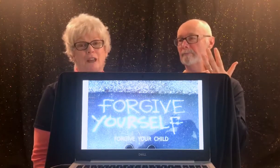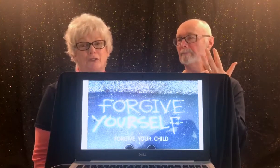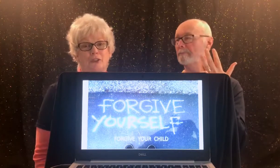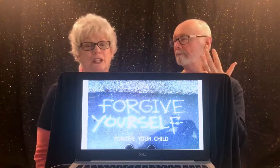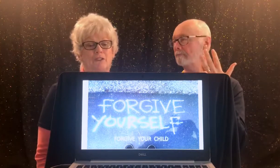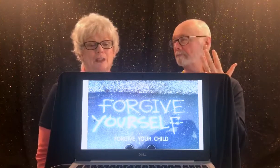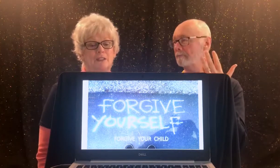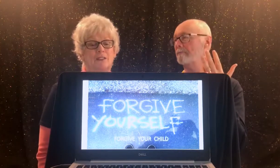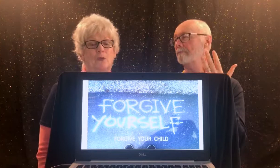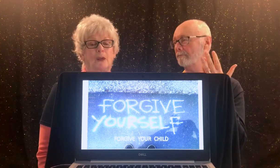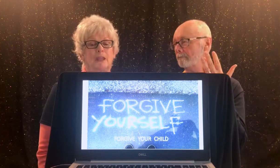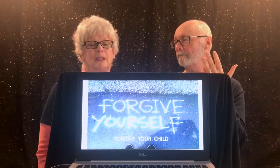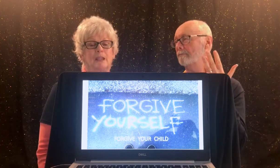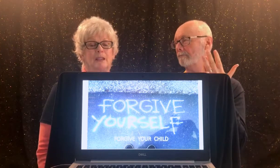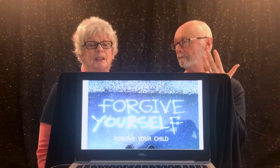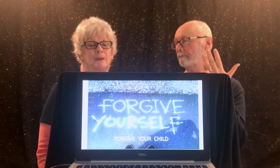for leaving us the way he did.